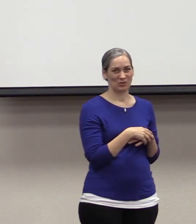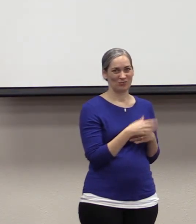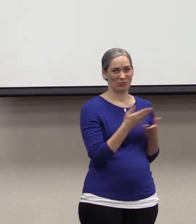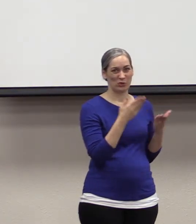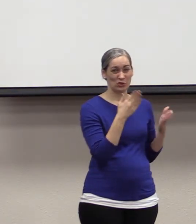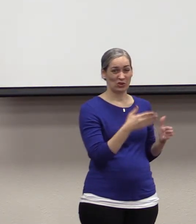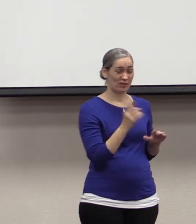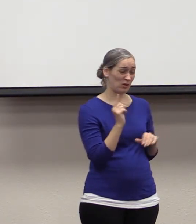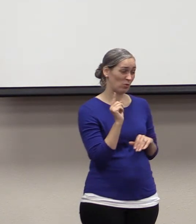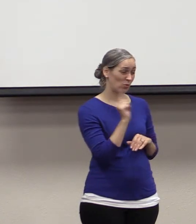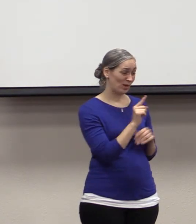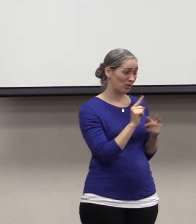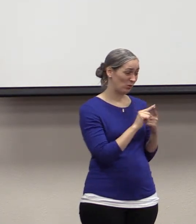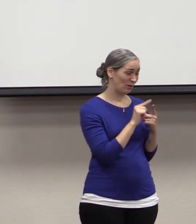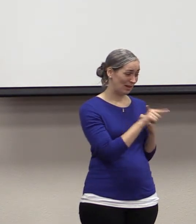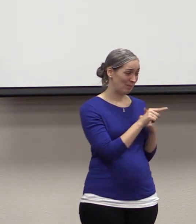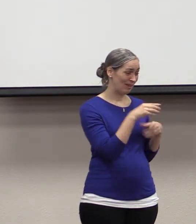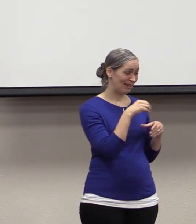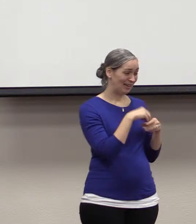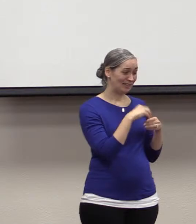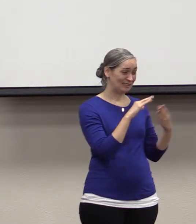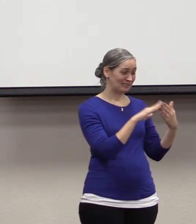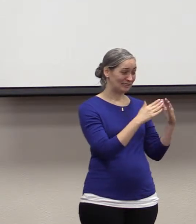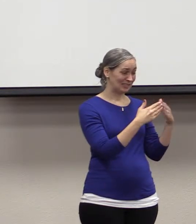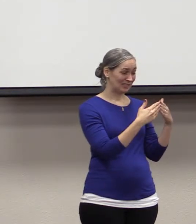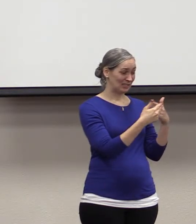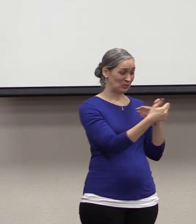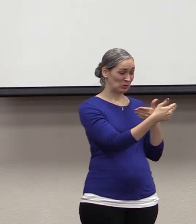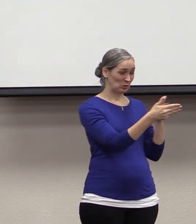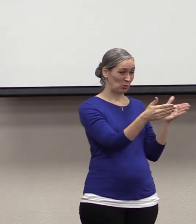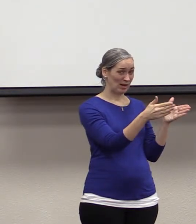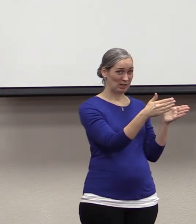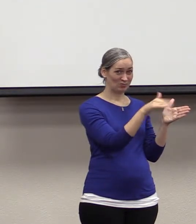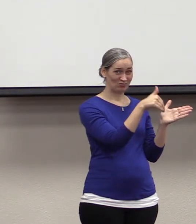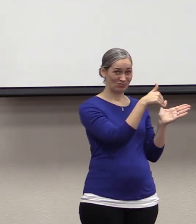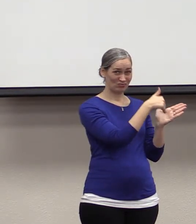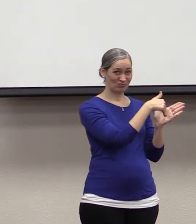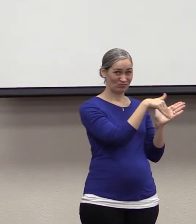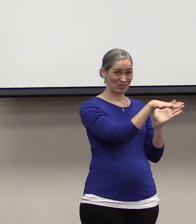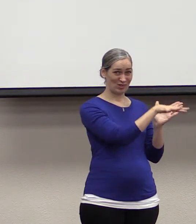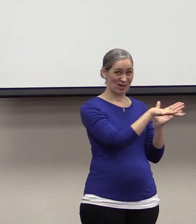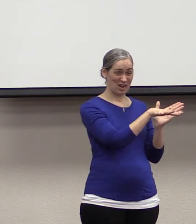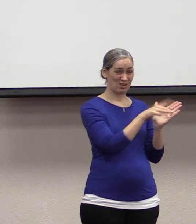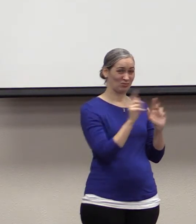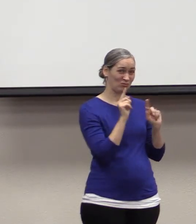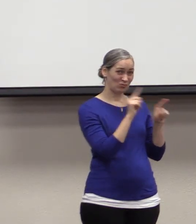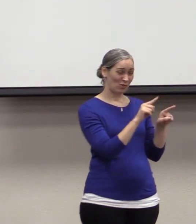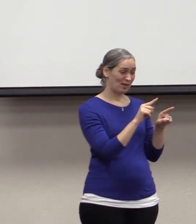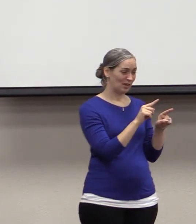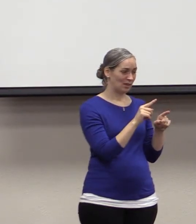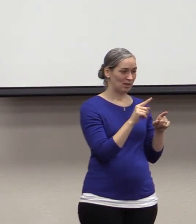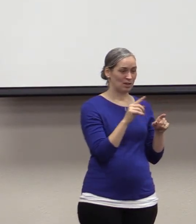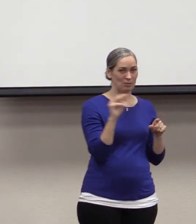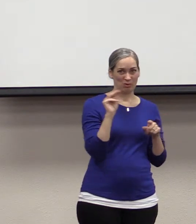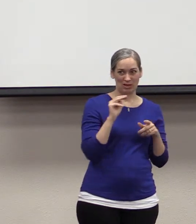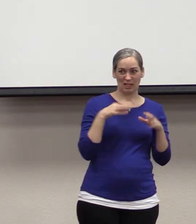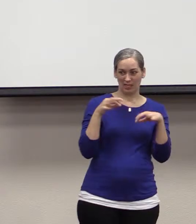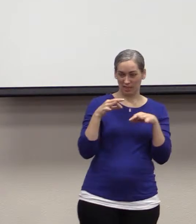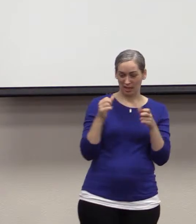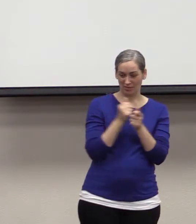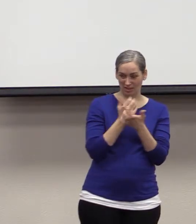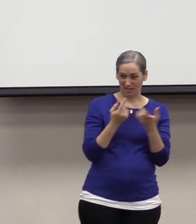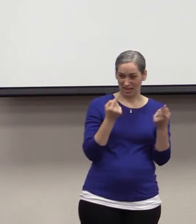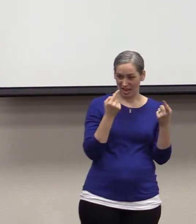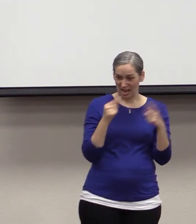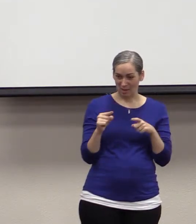the open square of the city in front of the king's gate. Mordecai told him everything that had happened to him, including the exact amount